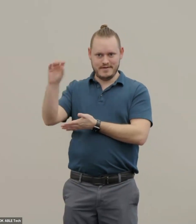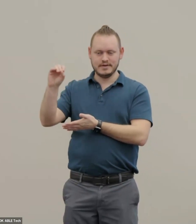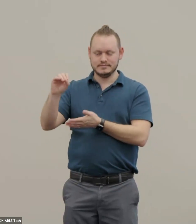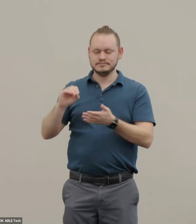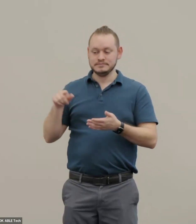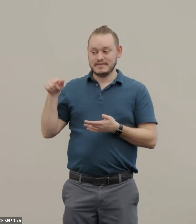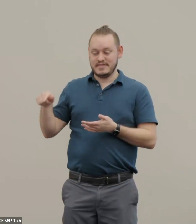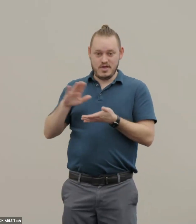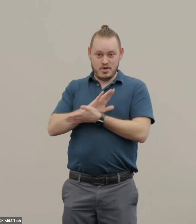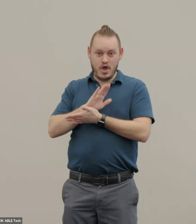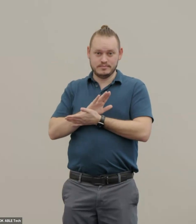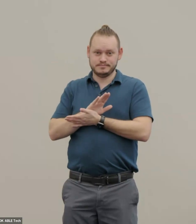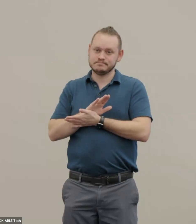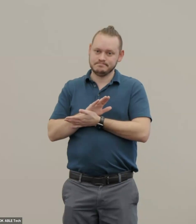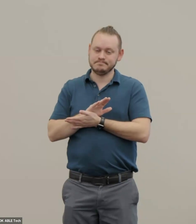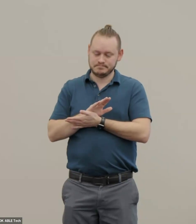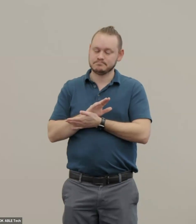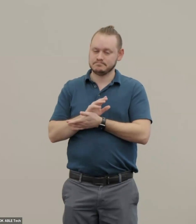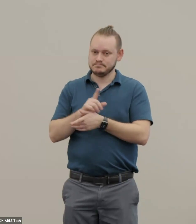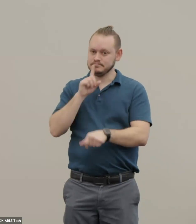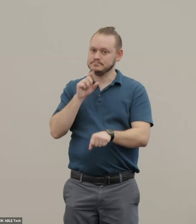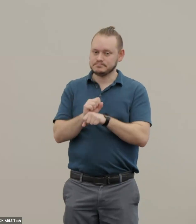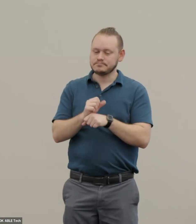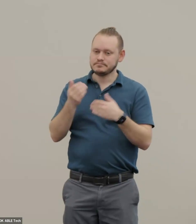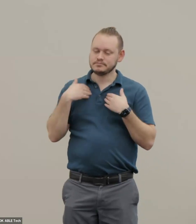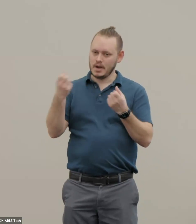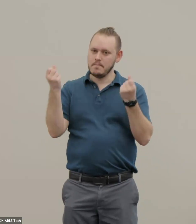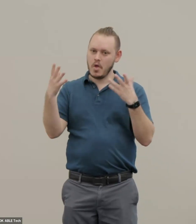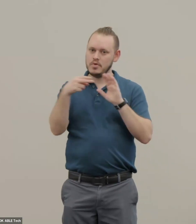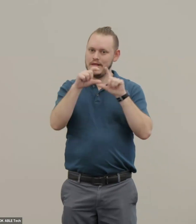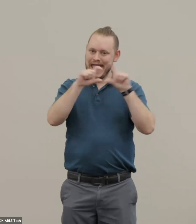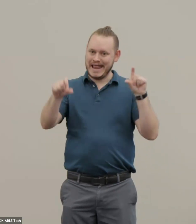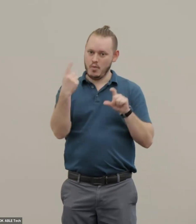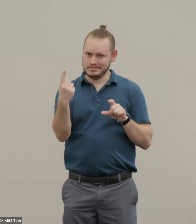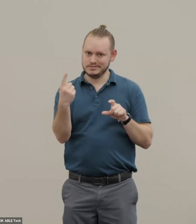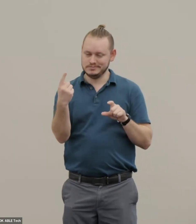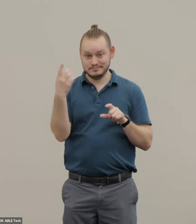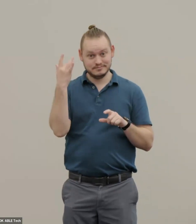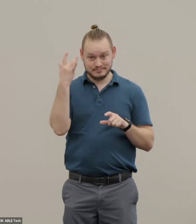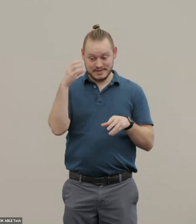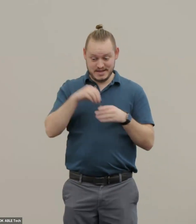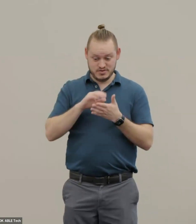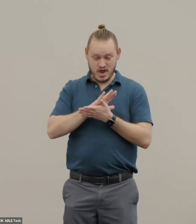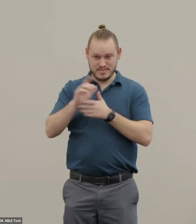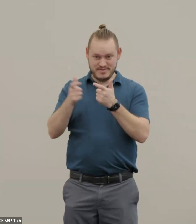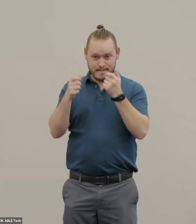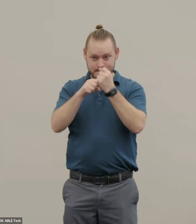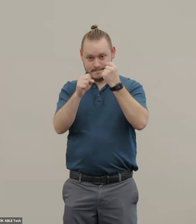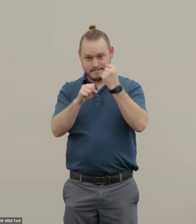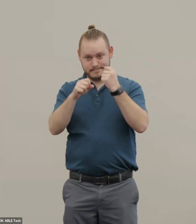And in that particular document, I absolutely had multiple H1s because in a document that